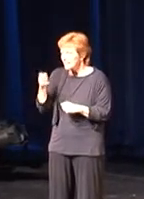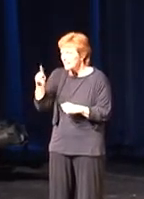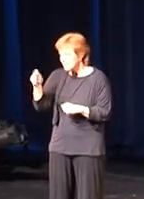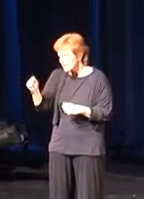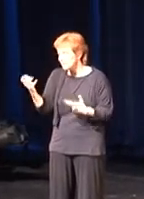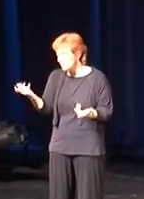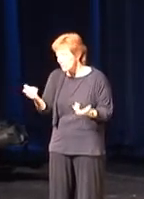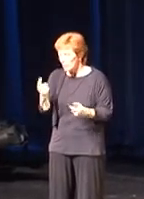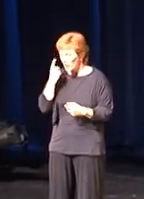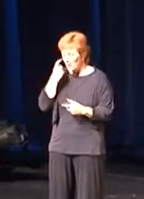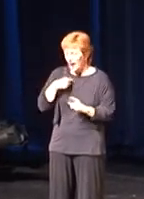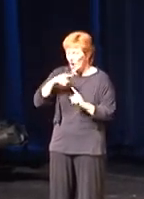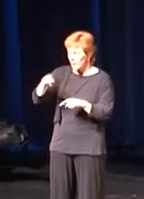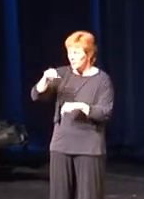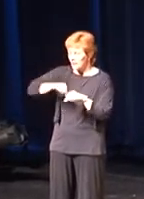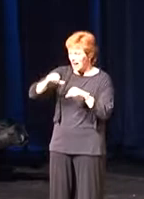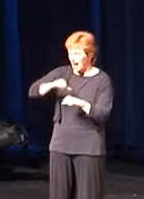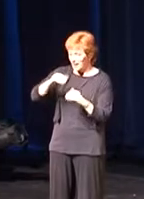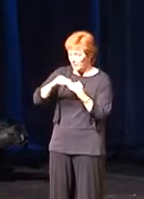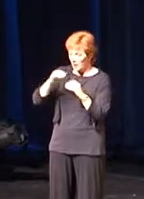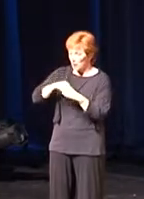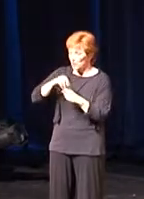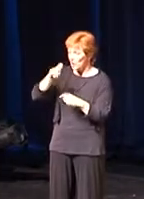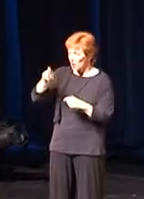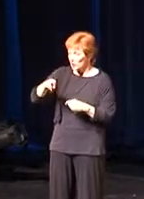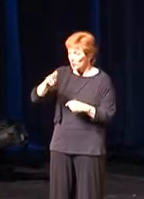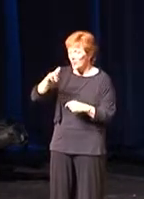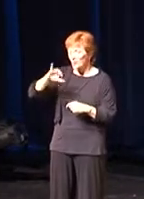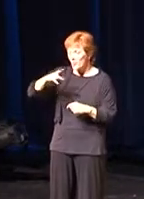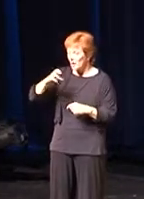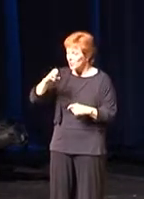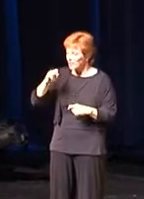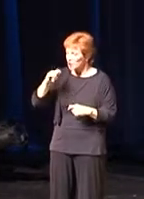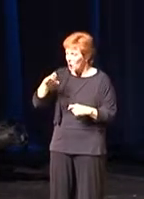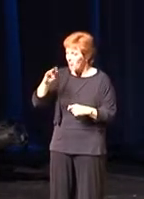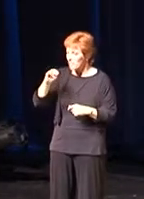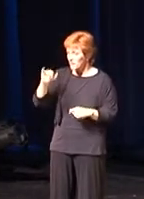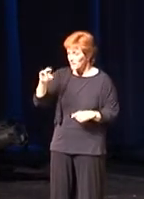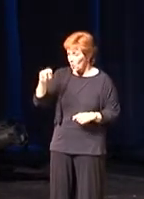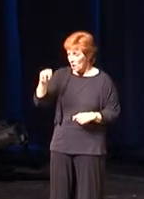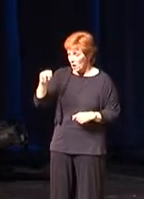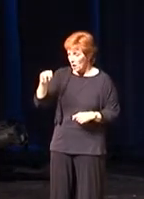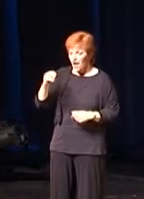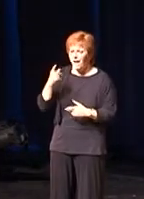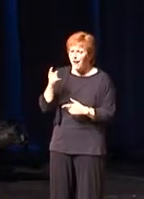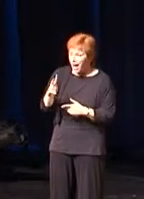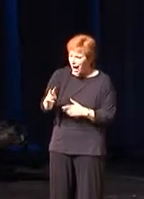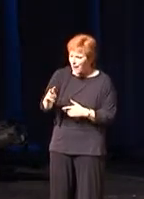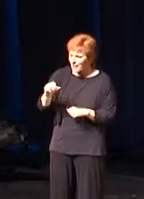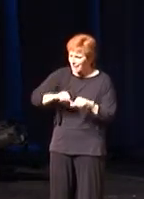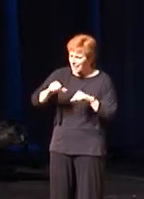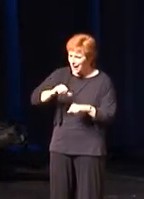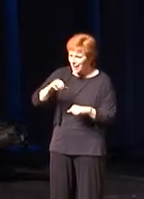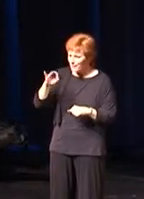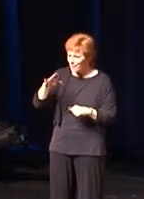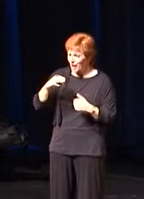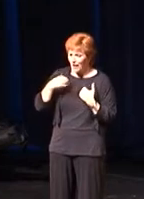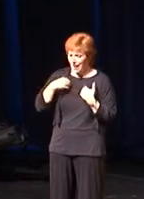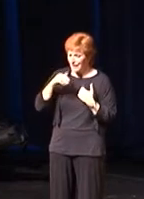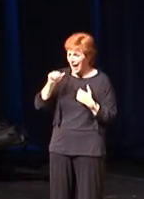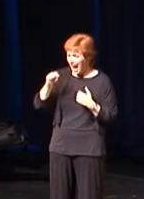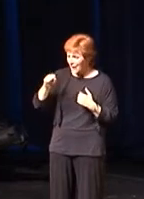recently I went up to a science fair up in Rochester, Minnesota, and half the science fair there was little Asperger kind of geeky